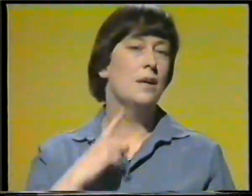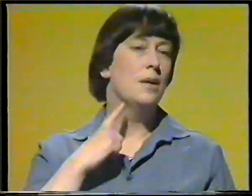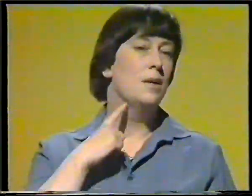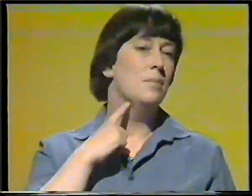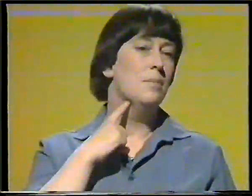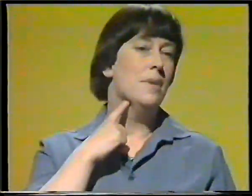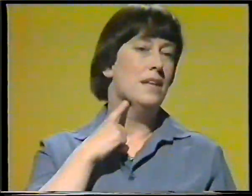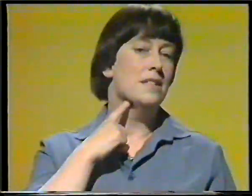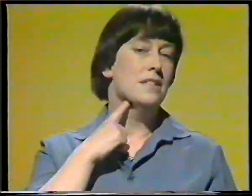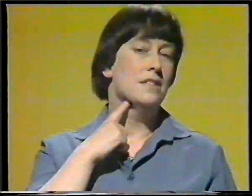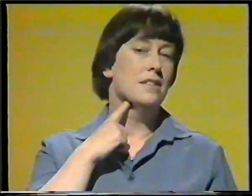Meat.